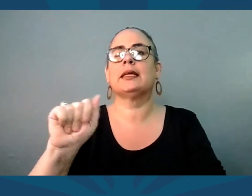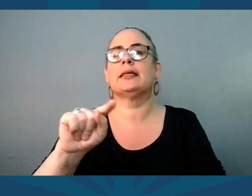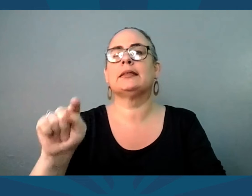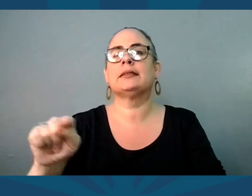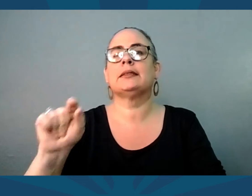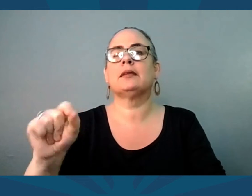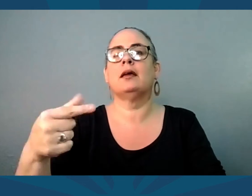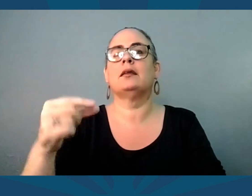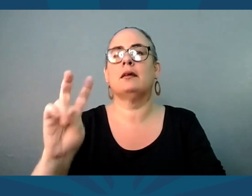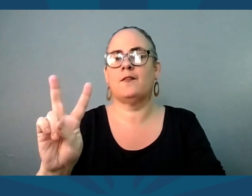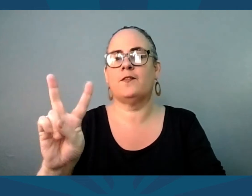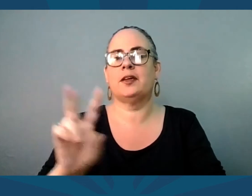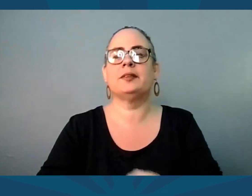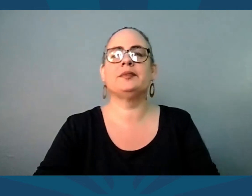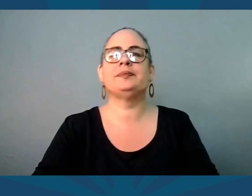gilacountyaz.gov.